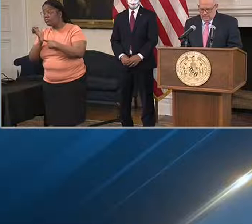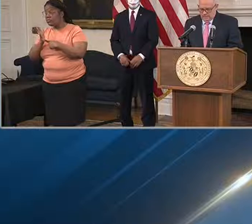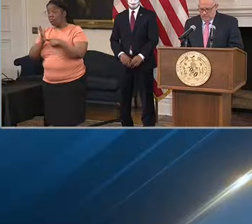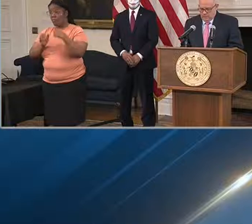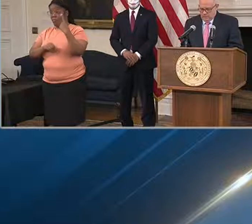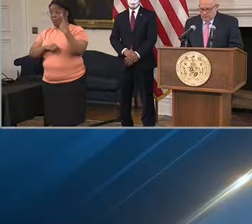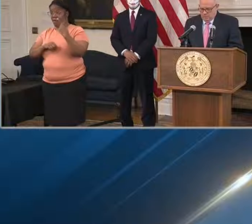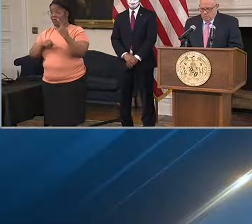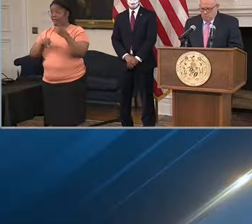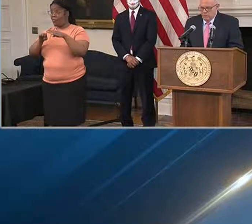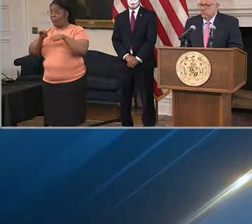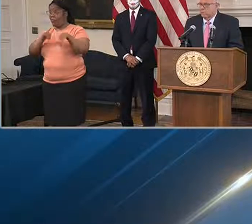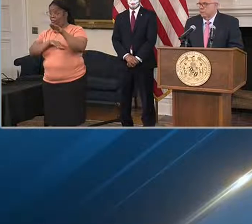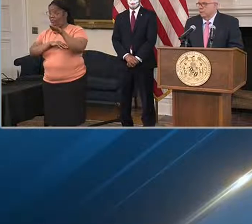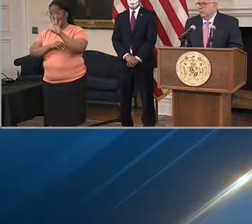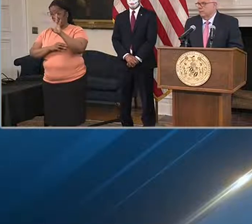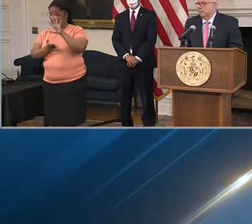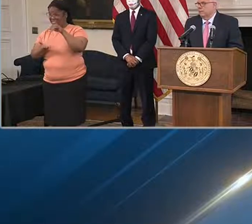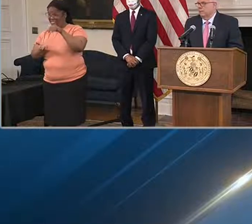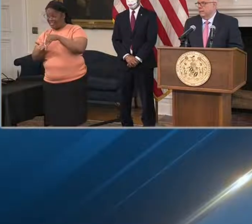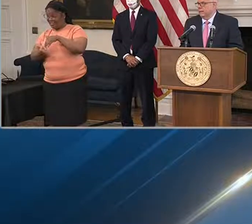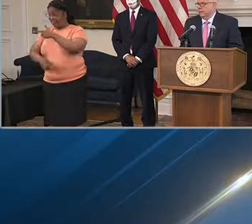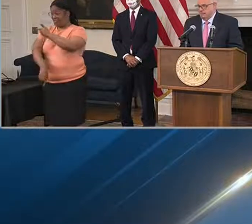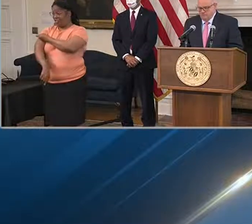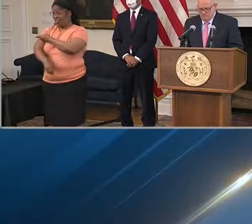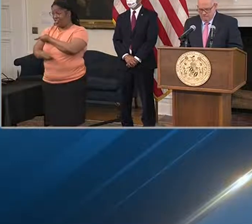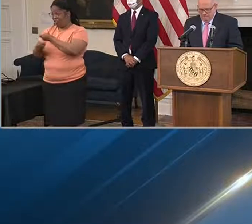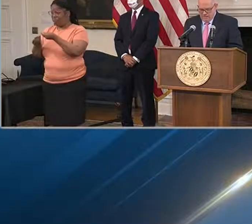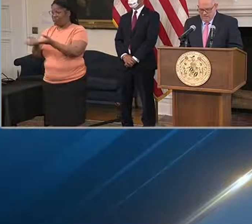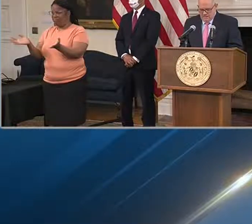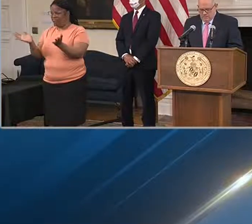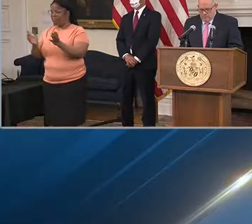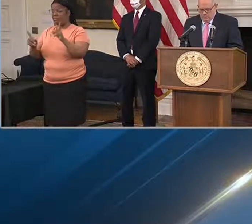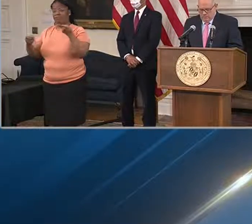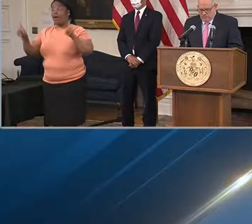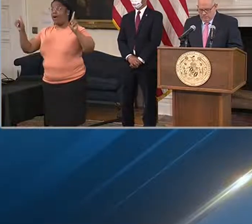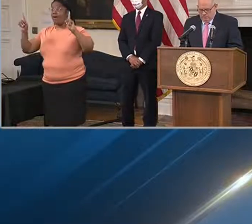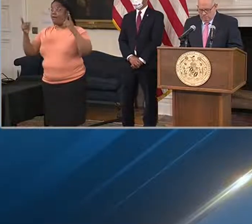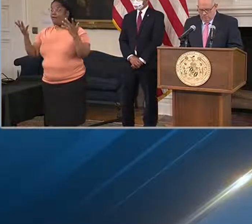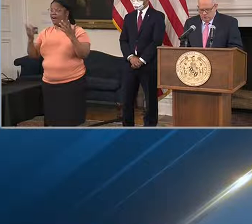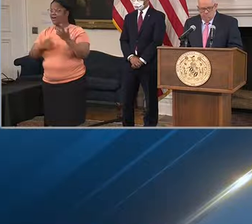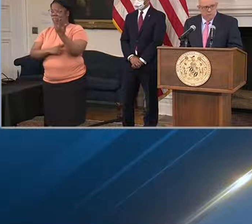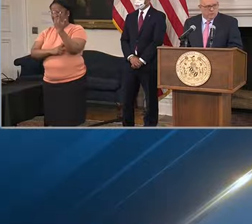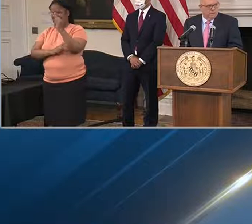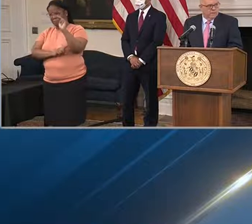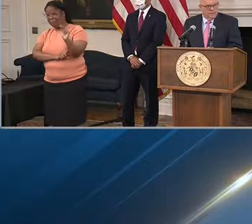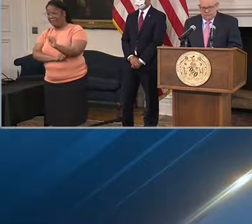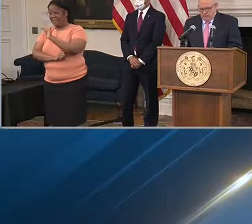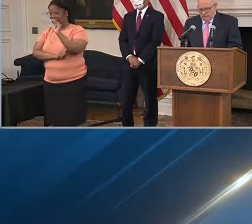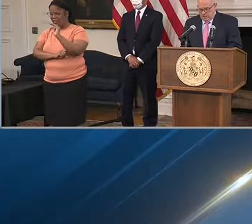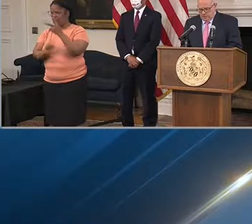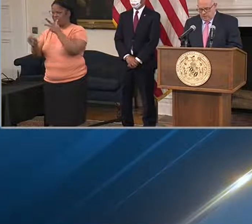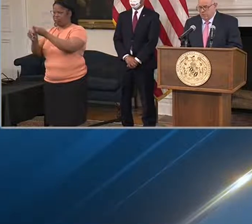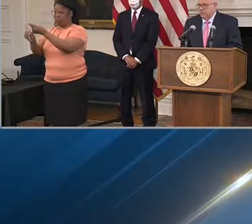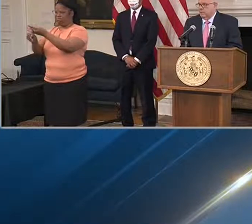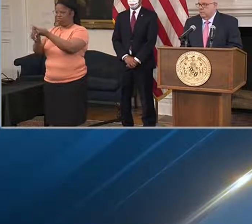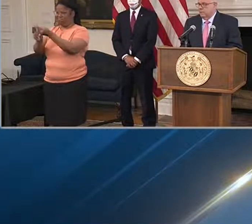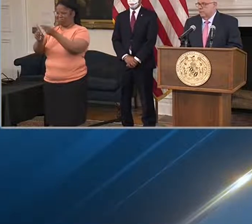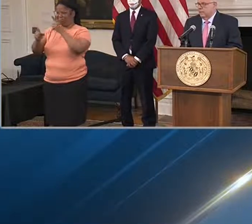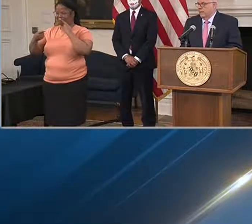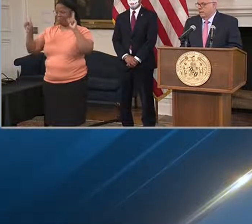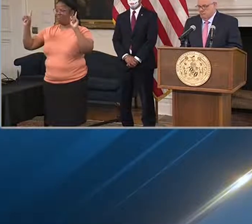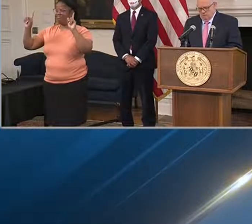vaccinations. And today we hit more than 3 million vaccines. We completed the first million vaccinations